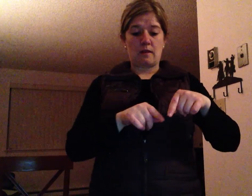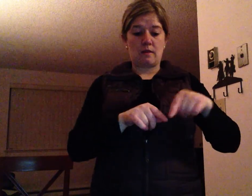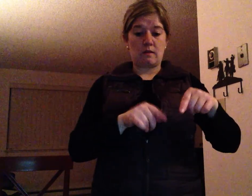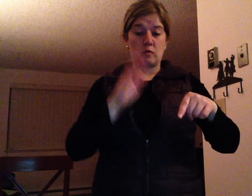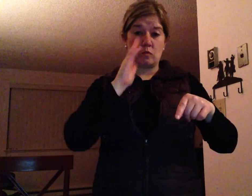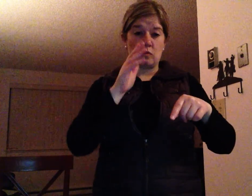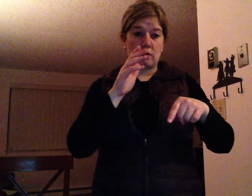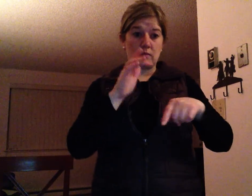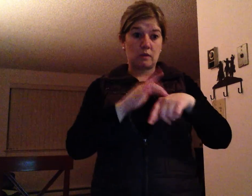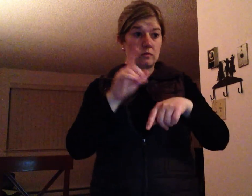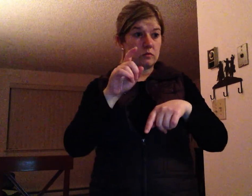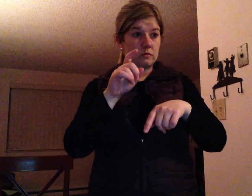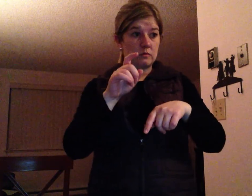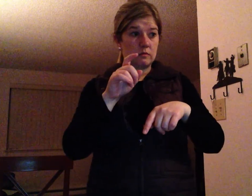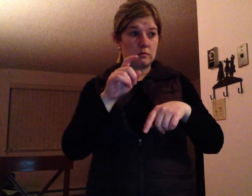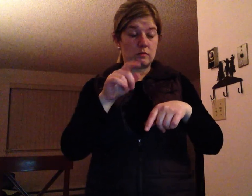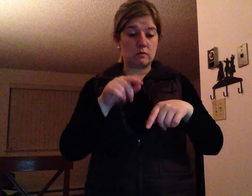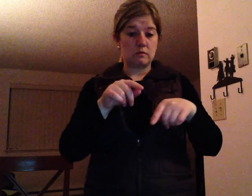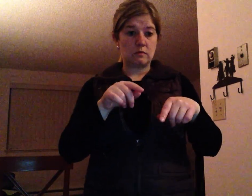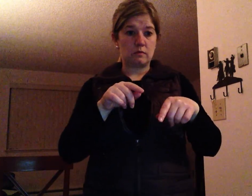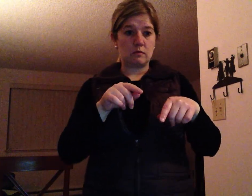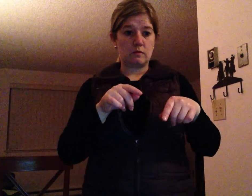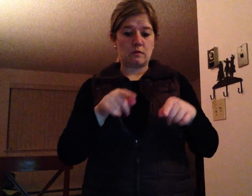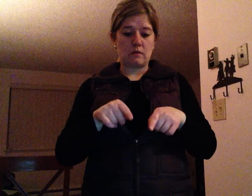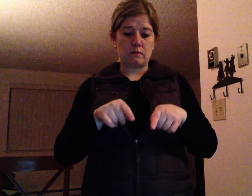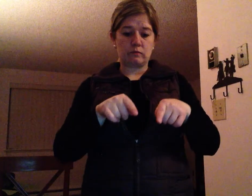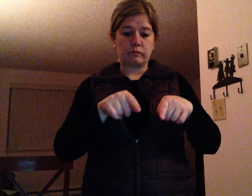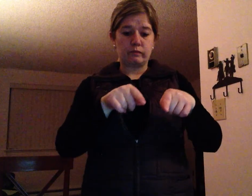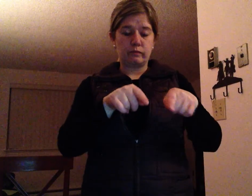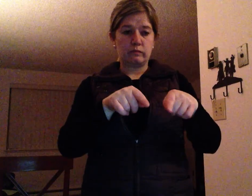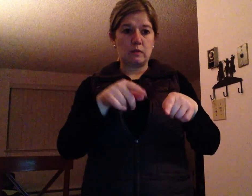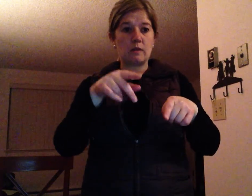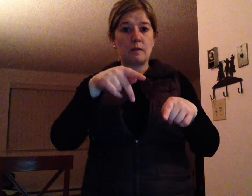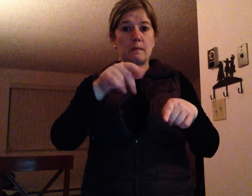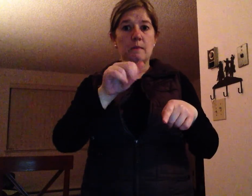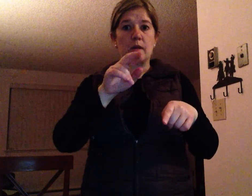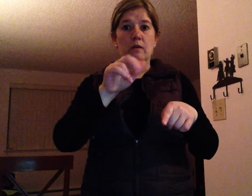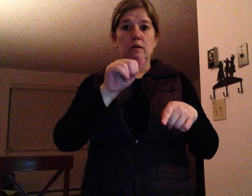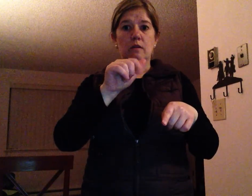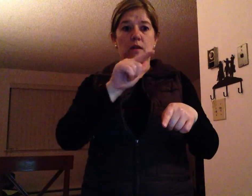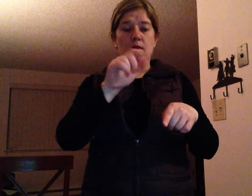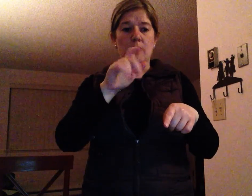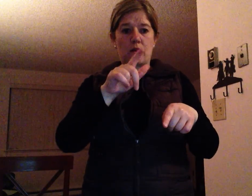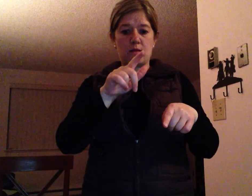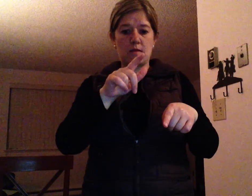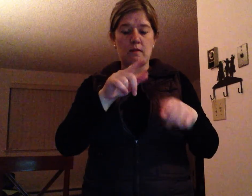Shape? Parallel. It has a pair of parallel sides. What about these 2? If I continue this side, would it